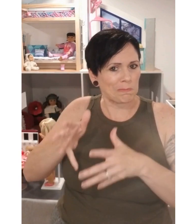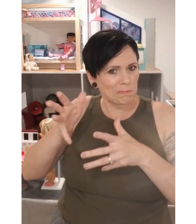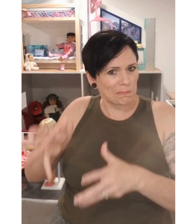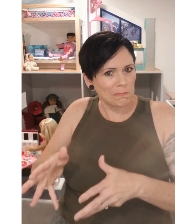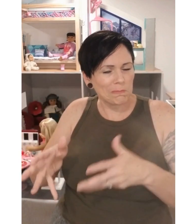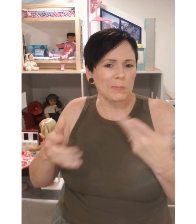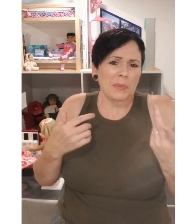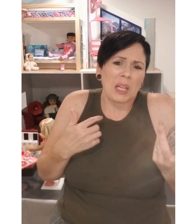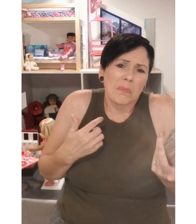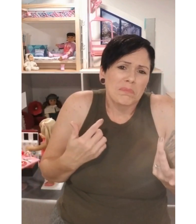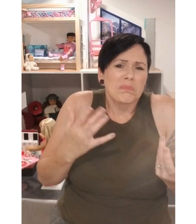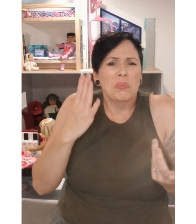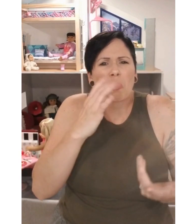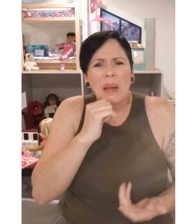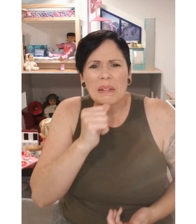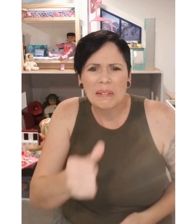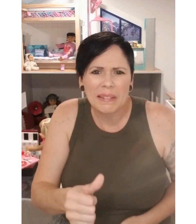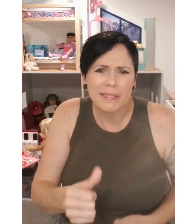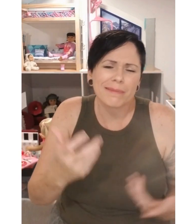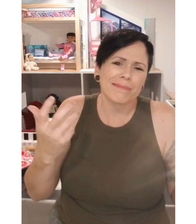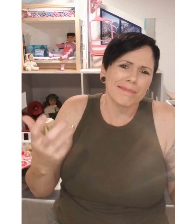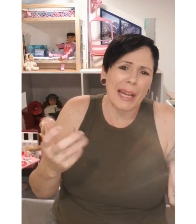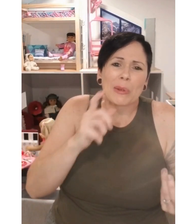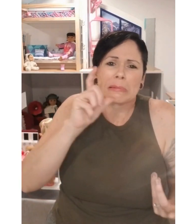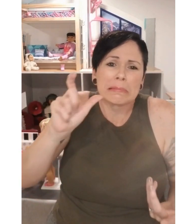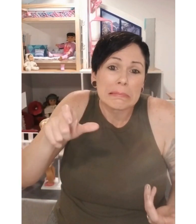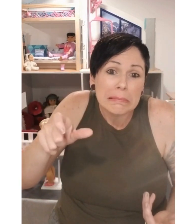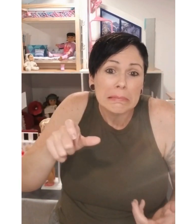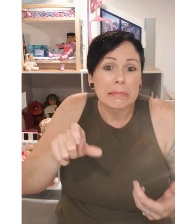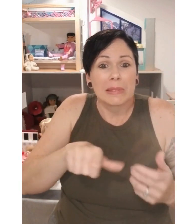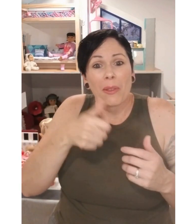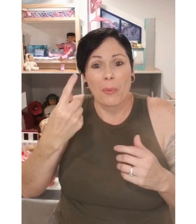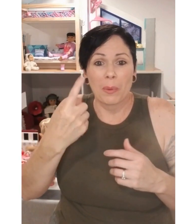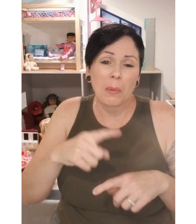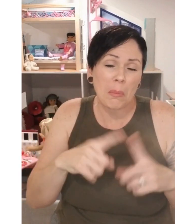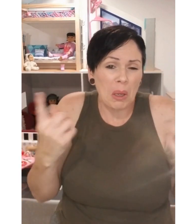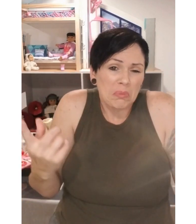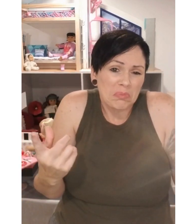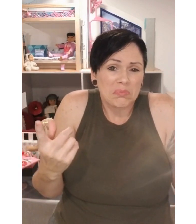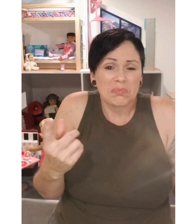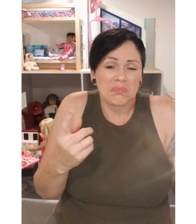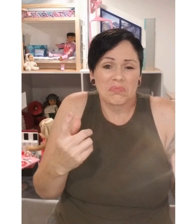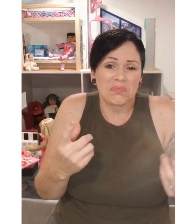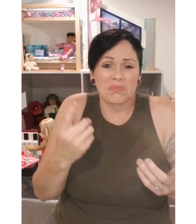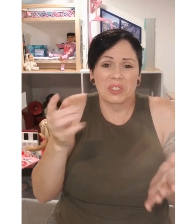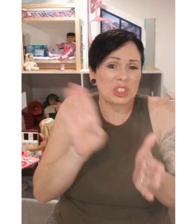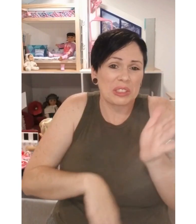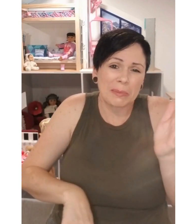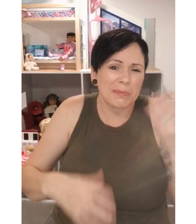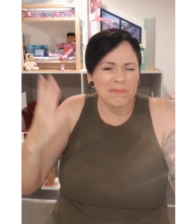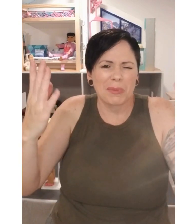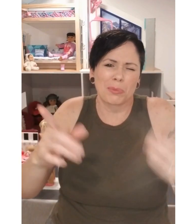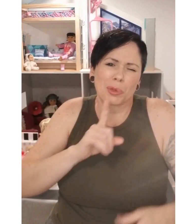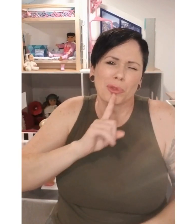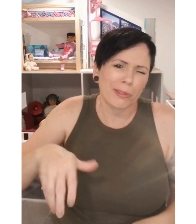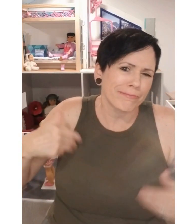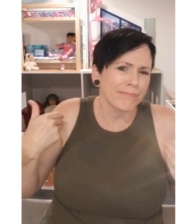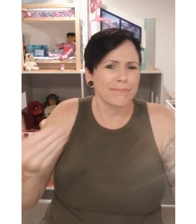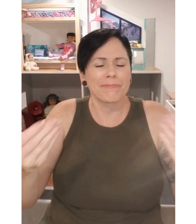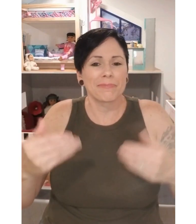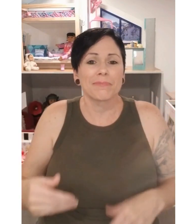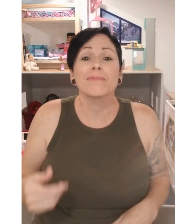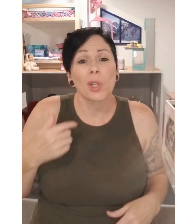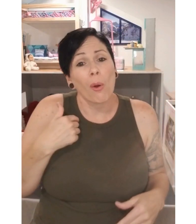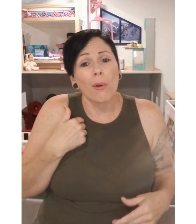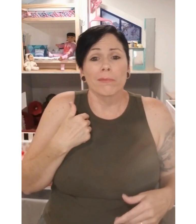another one of these, but I don't have to invest too much to do it. So, sure, what the heck, I'll do a tutorial. And I decided I would go ahead